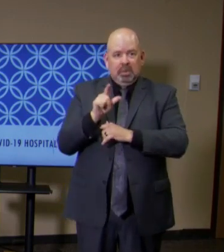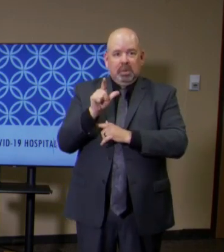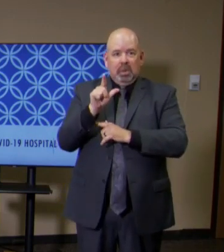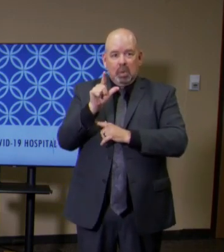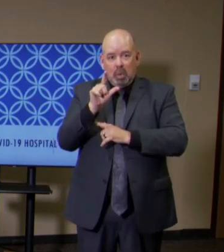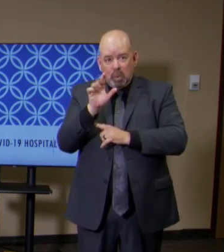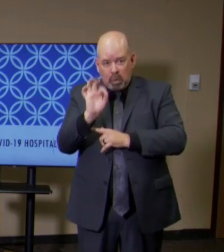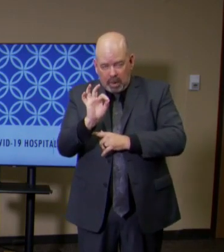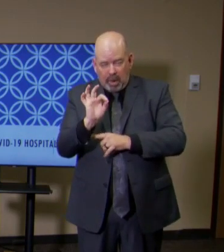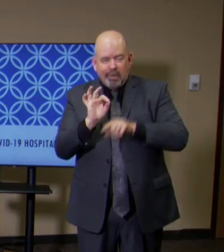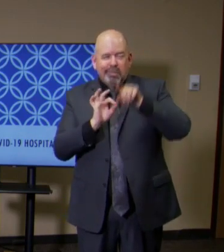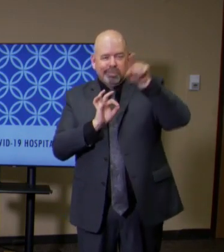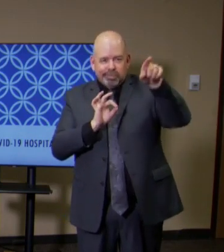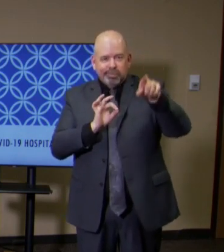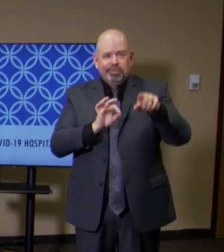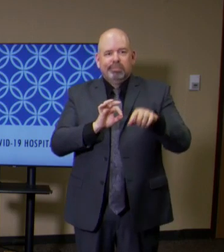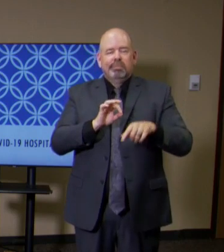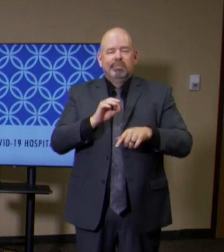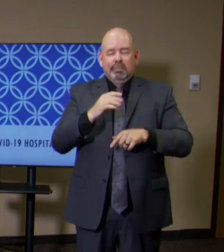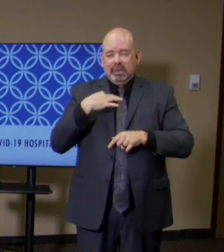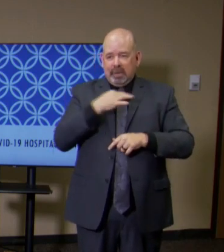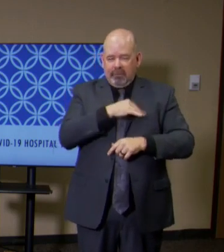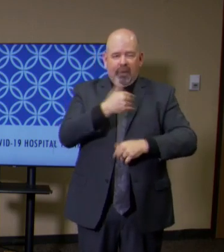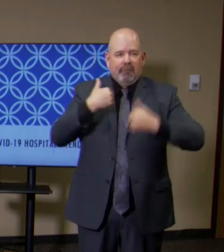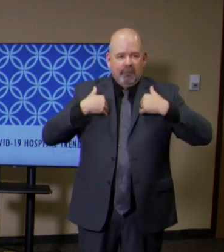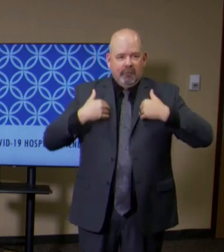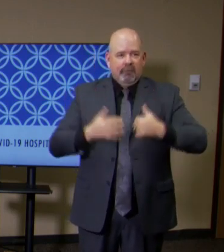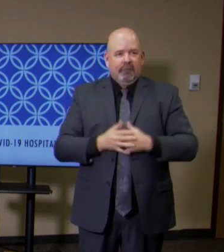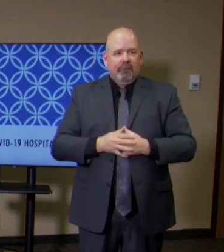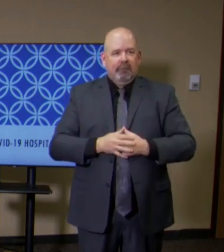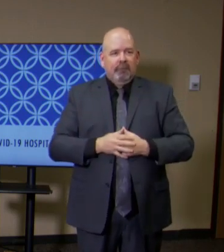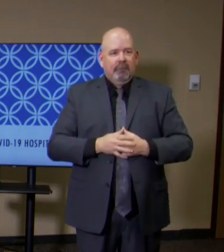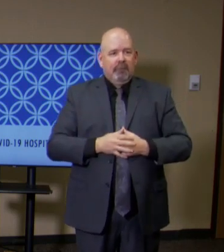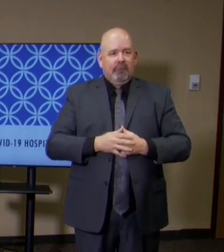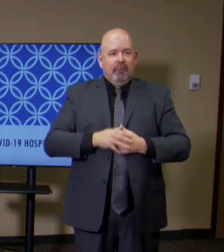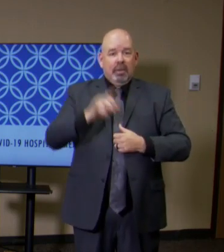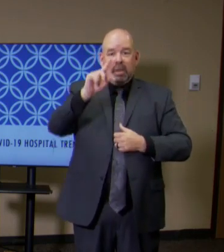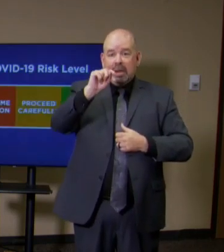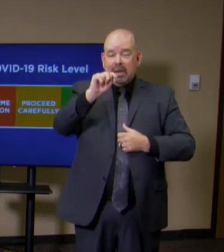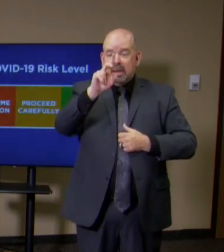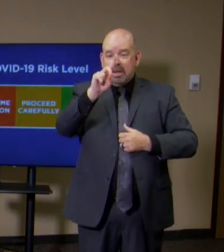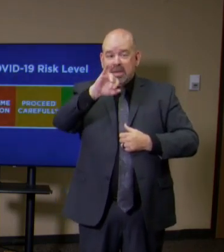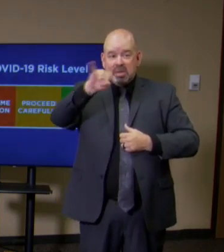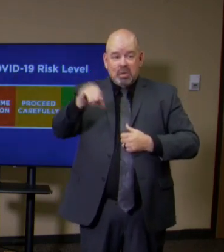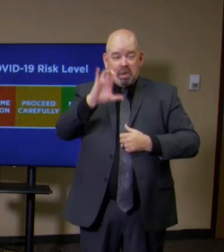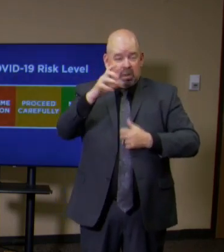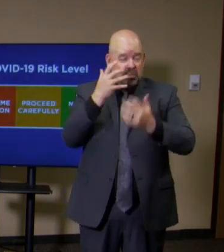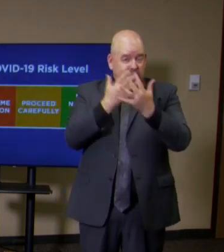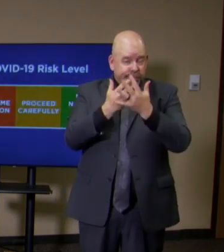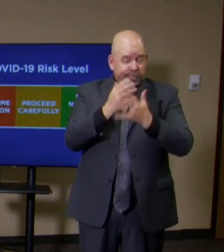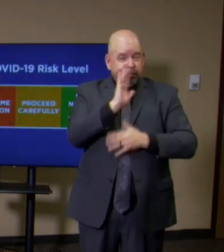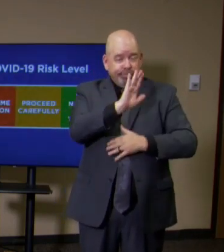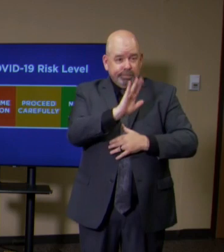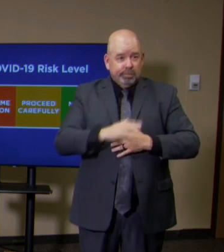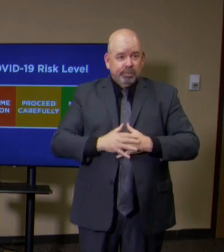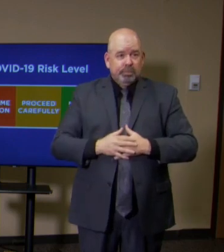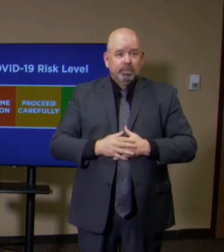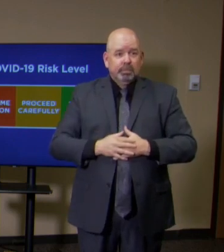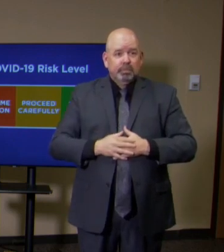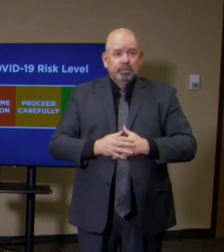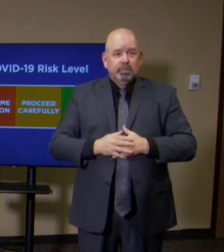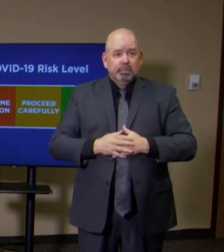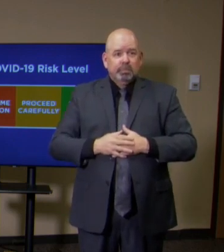positive. At the TDCJ jail facilities, their Medical Action Center is reporting